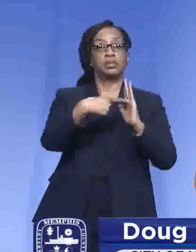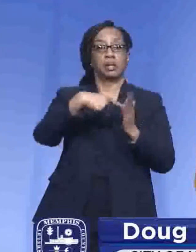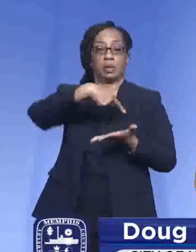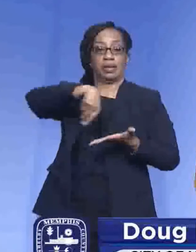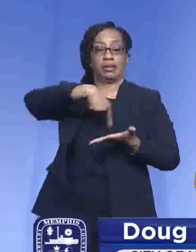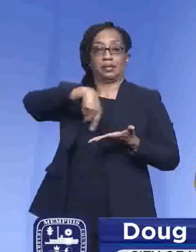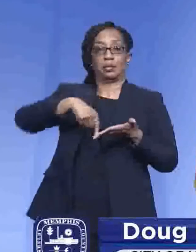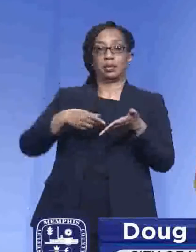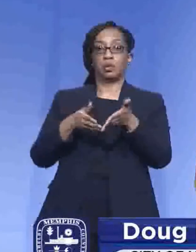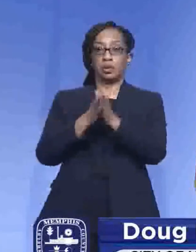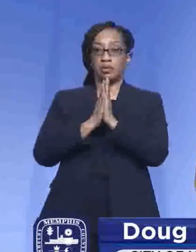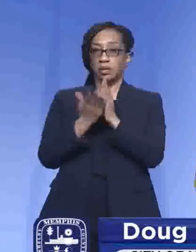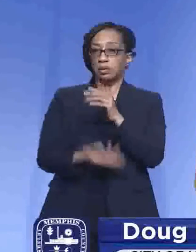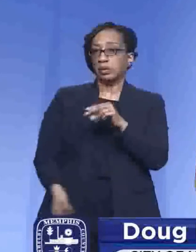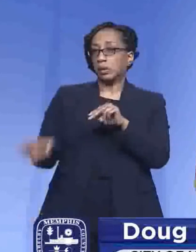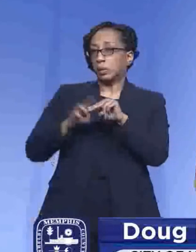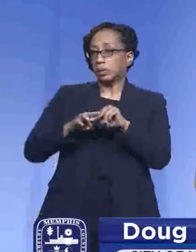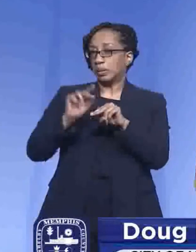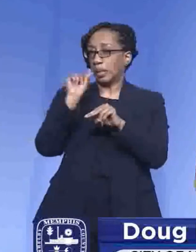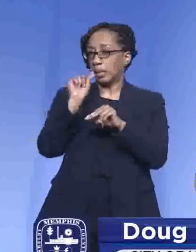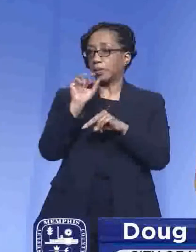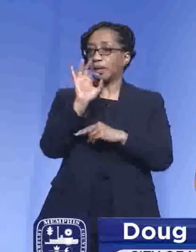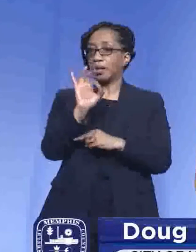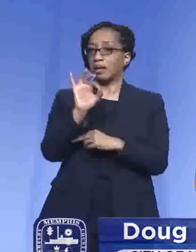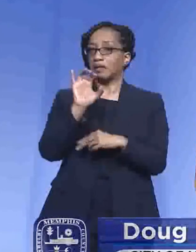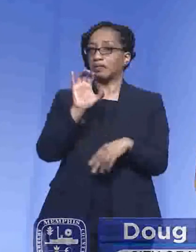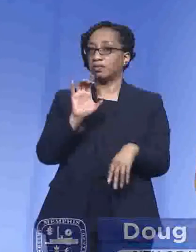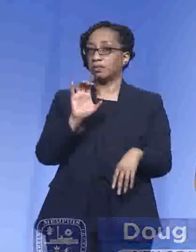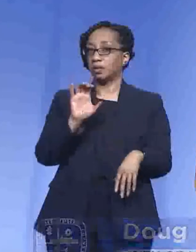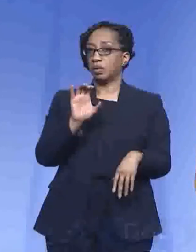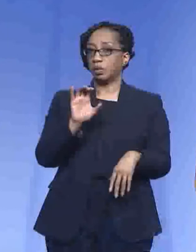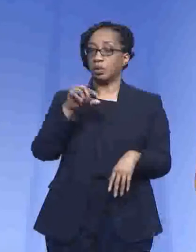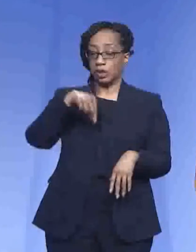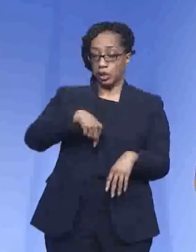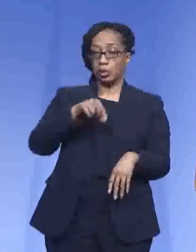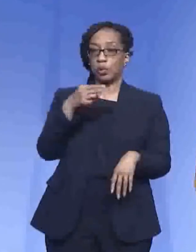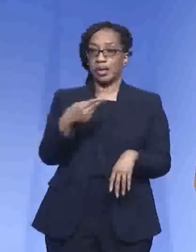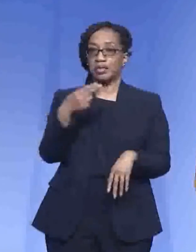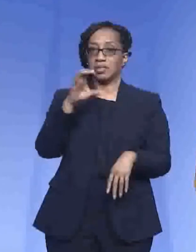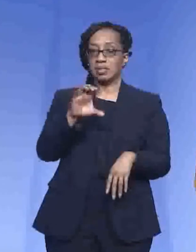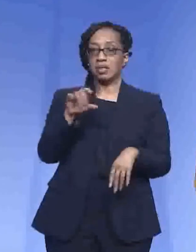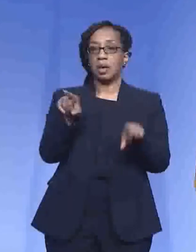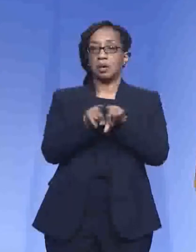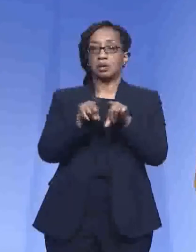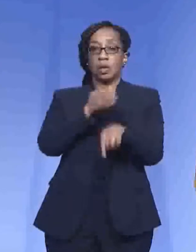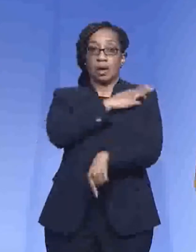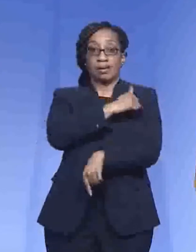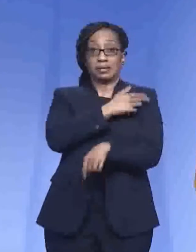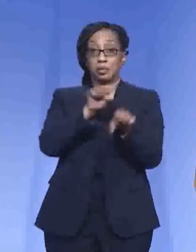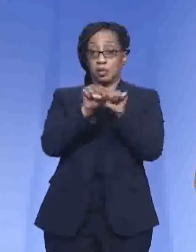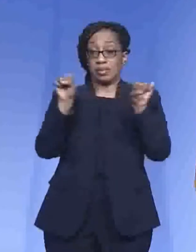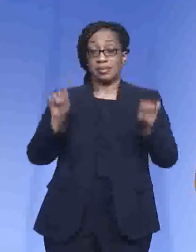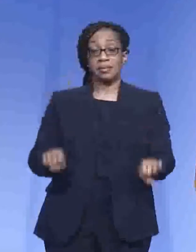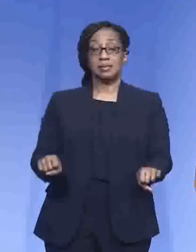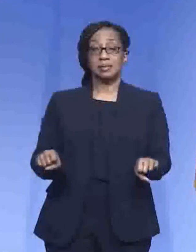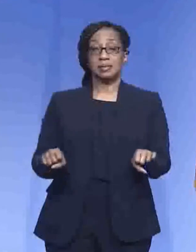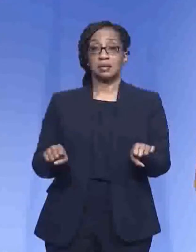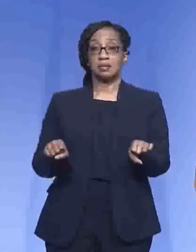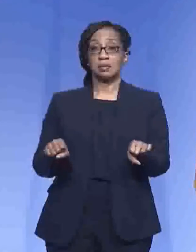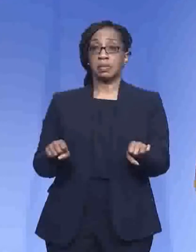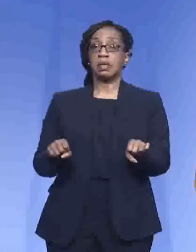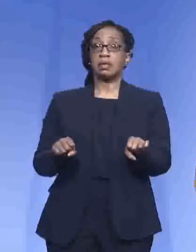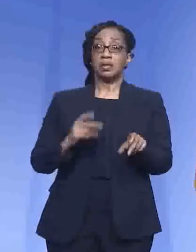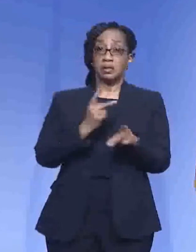we have requested to increase slightly our FQHC volume. Our hospital systems, as I said, they are doing not